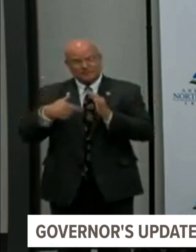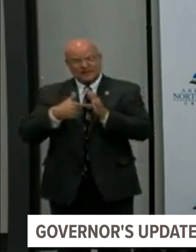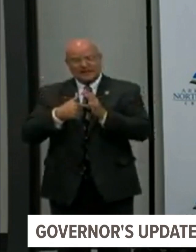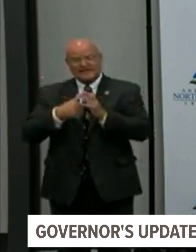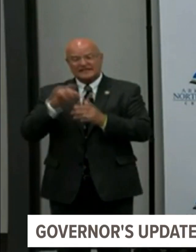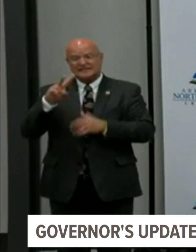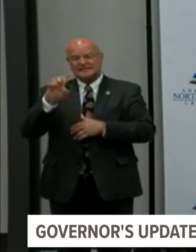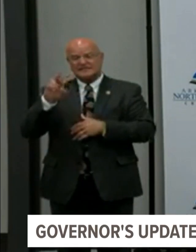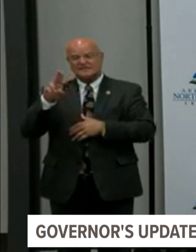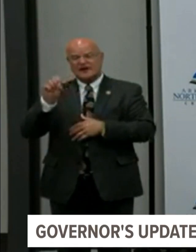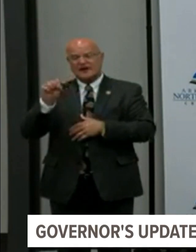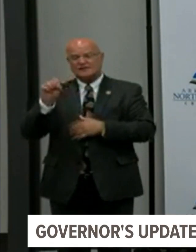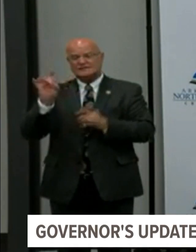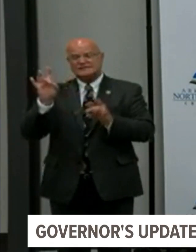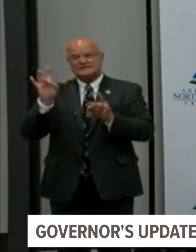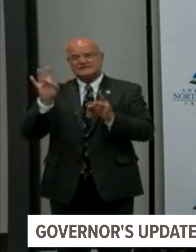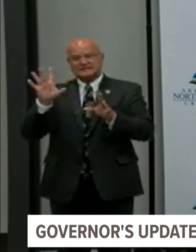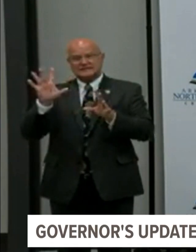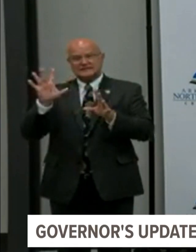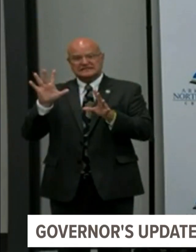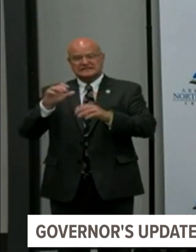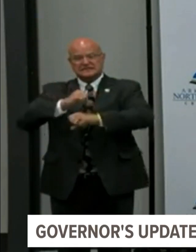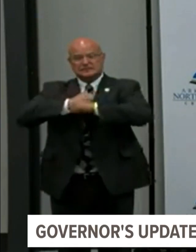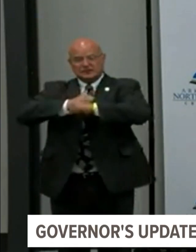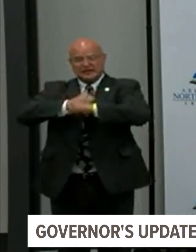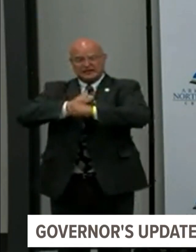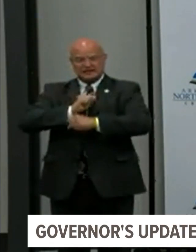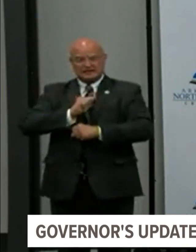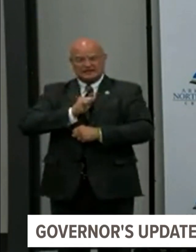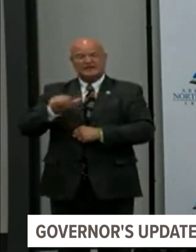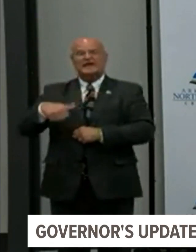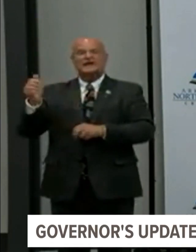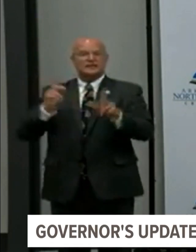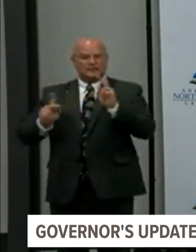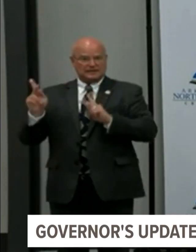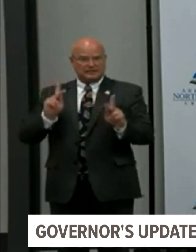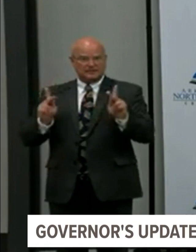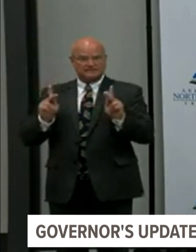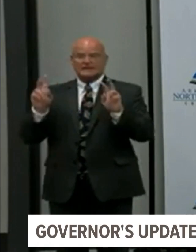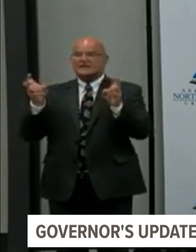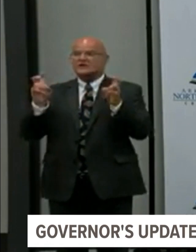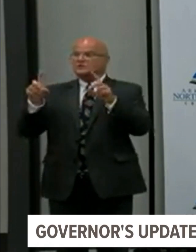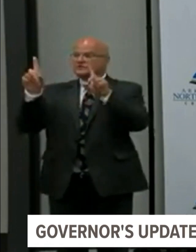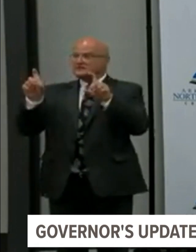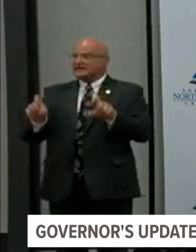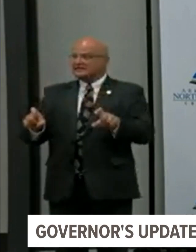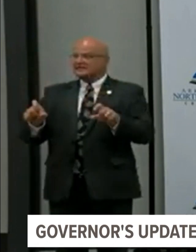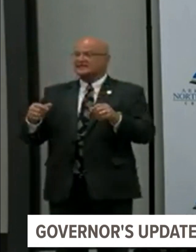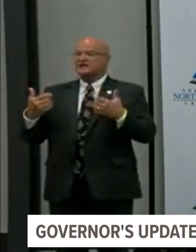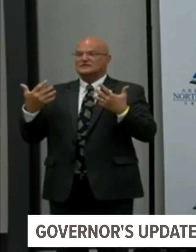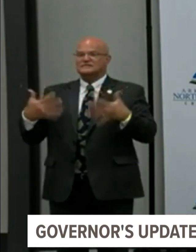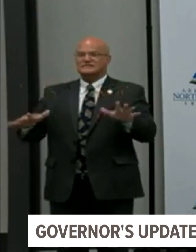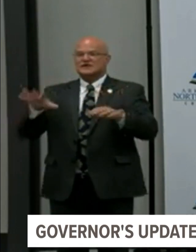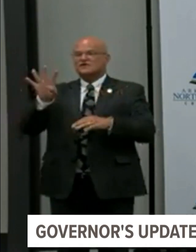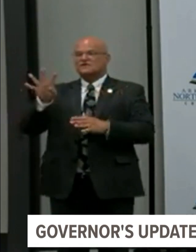is serious and we need to protect ourselves and others. In terms of testing, we've